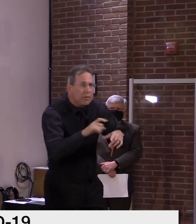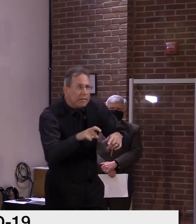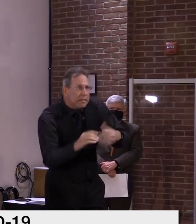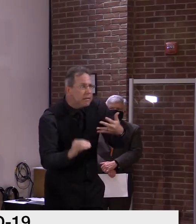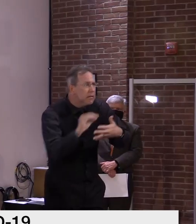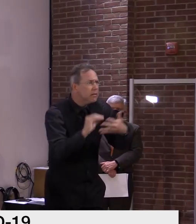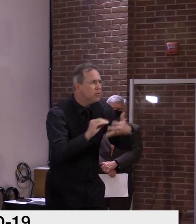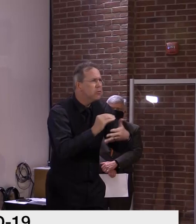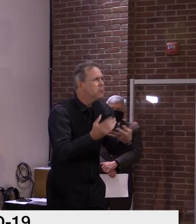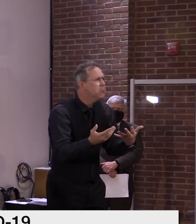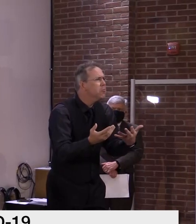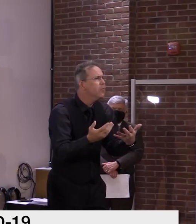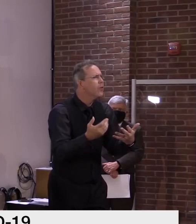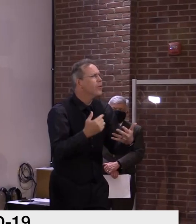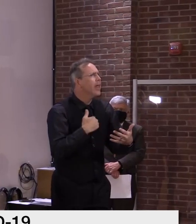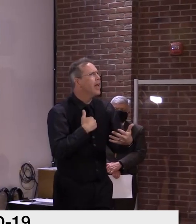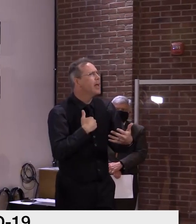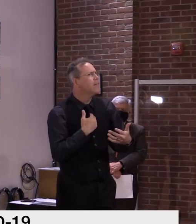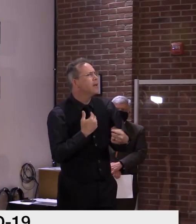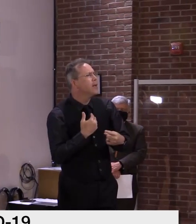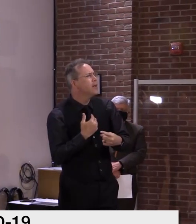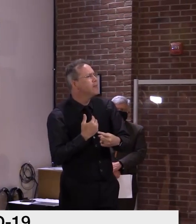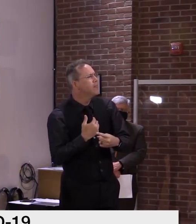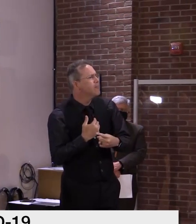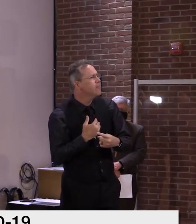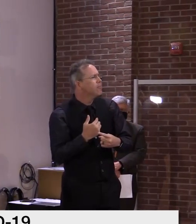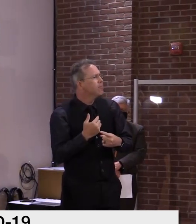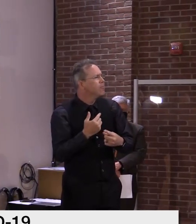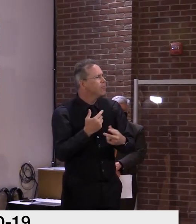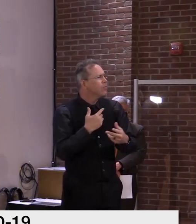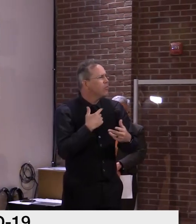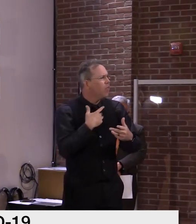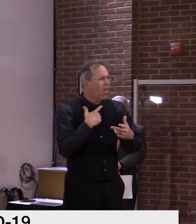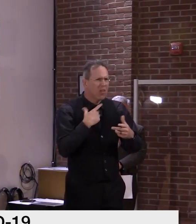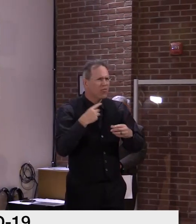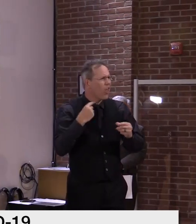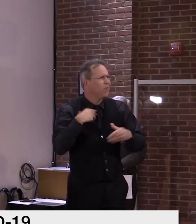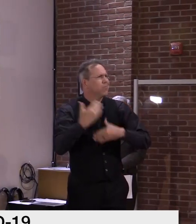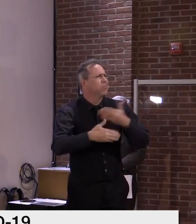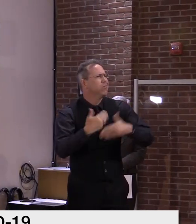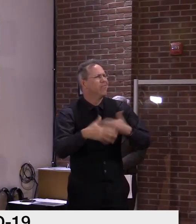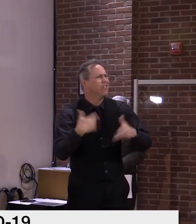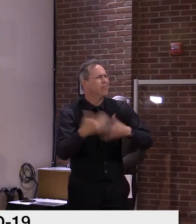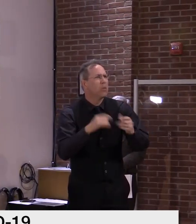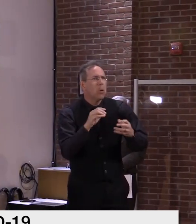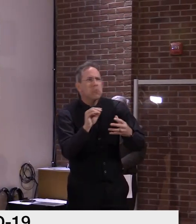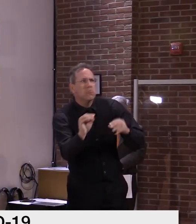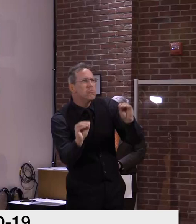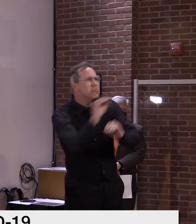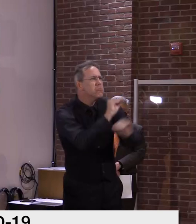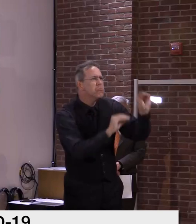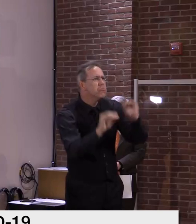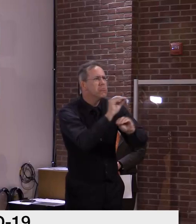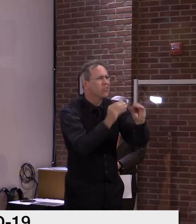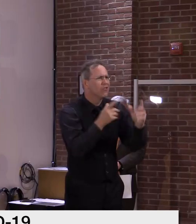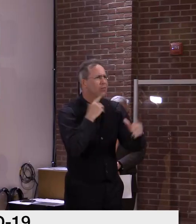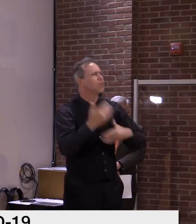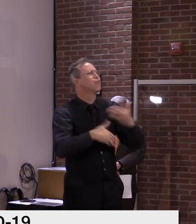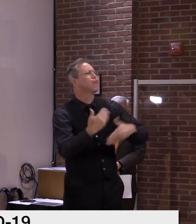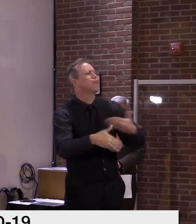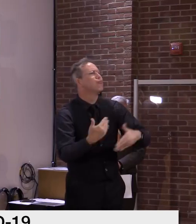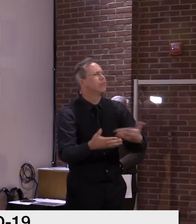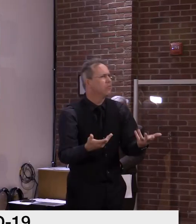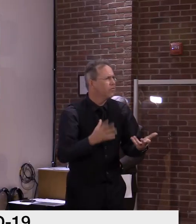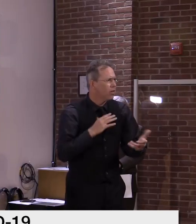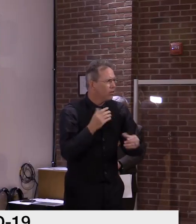of people in that age range in the mid-20,000. It's not going to take a